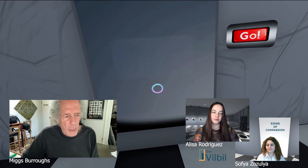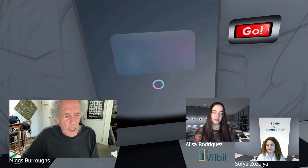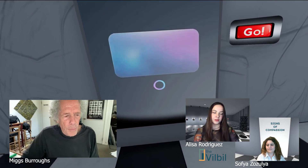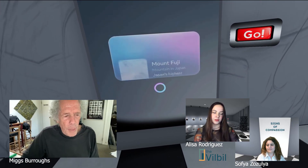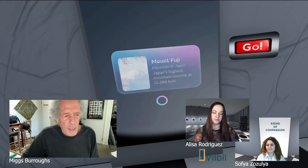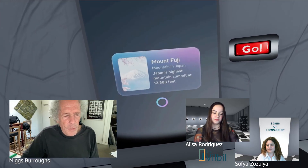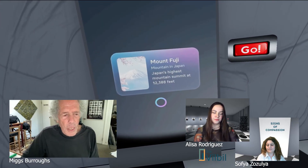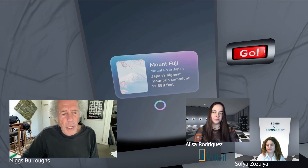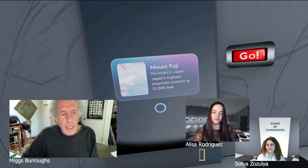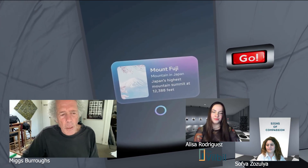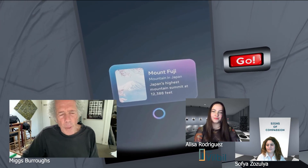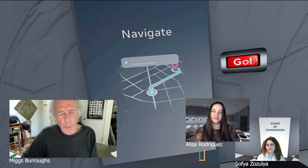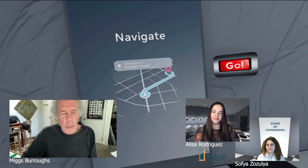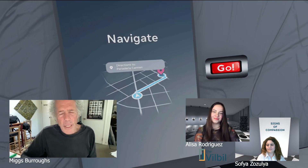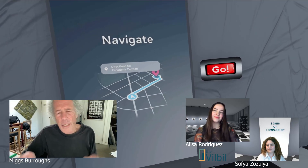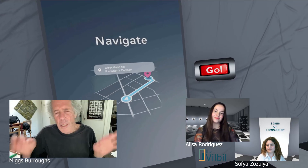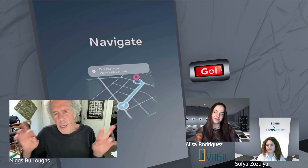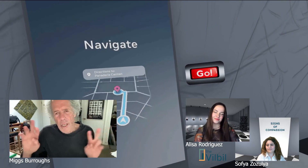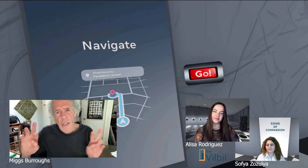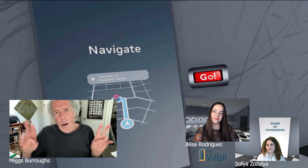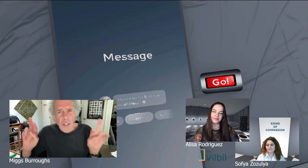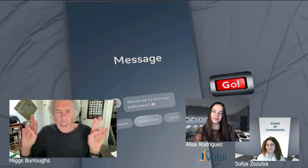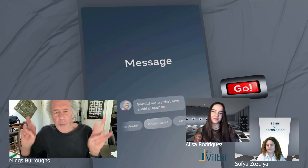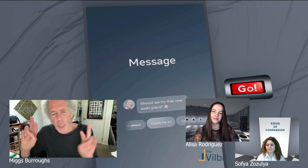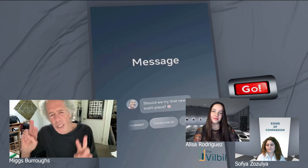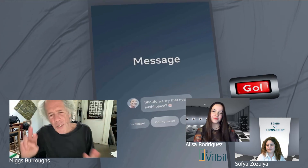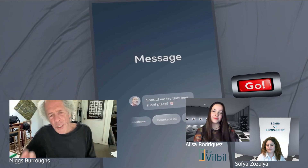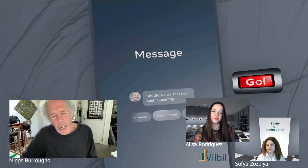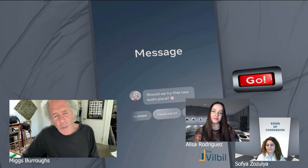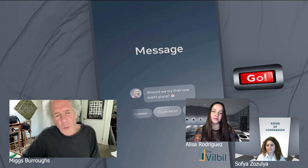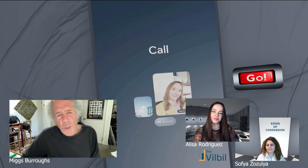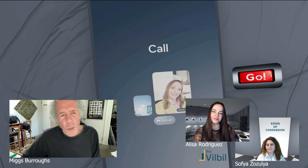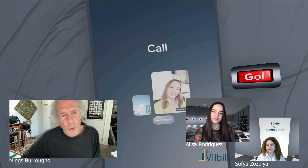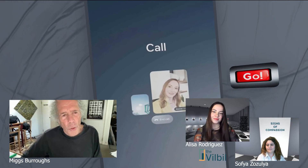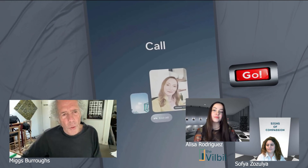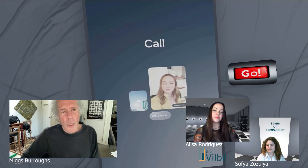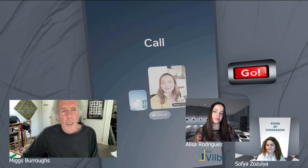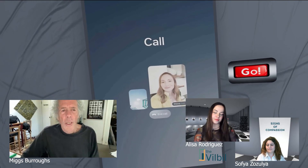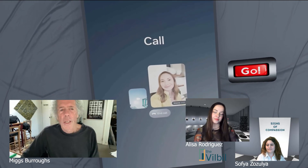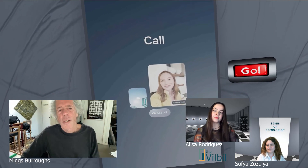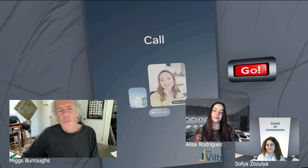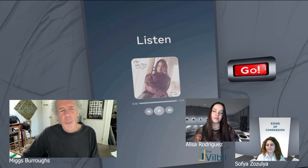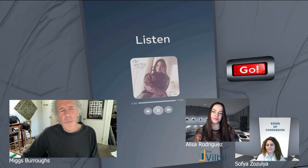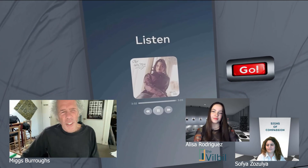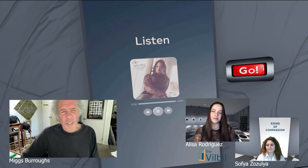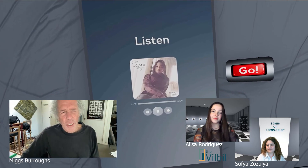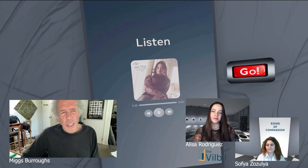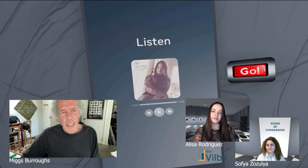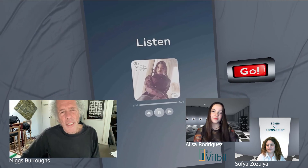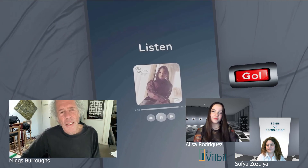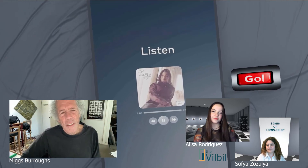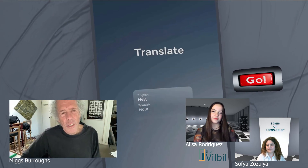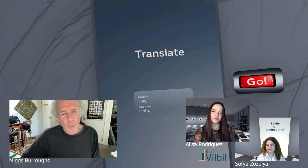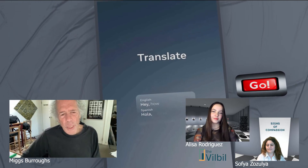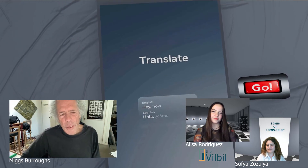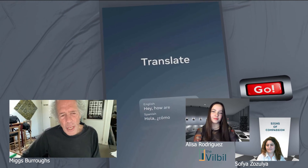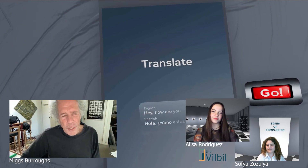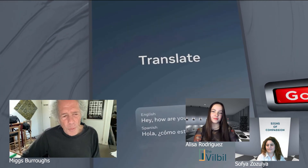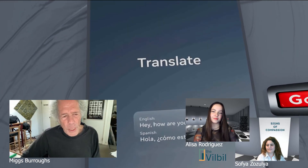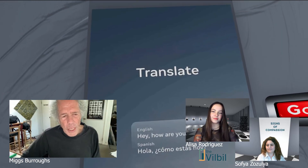keep active. And I'm on a lot of art committees in town. So pretty much every day somebody's asking me to help